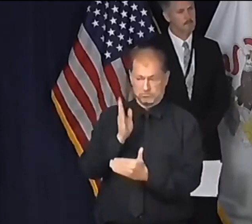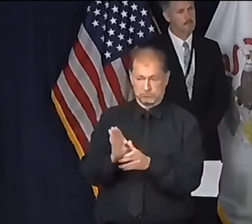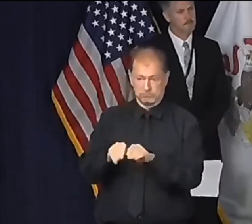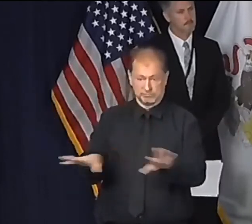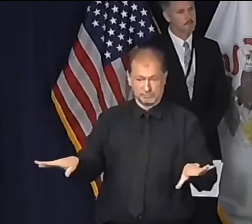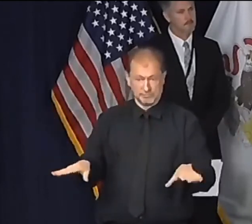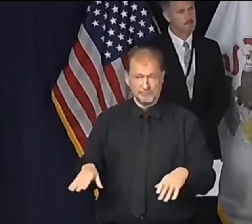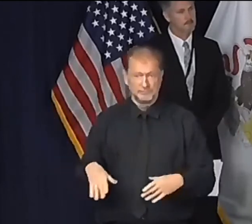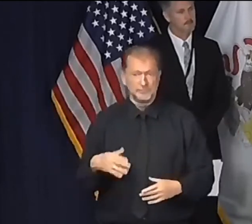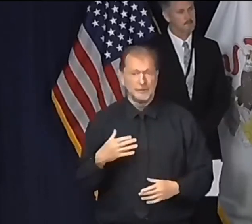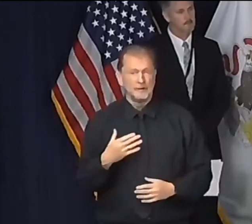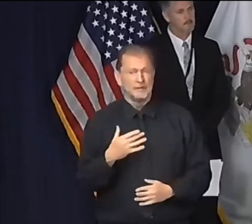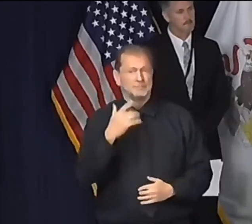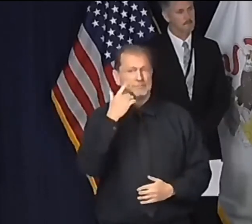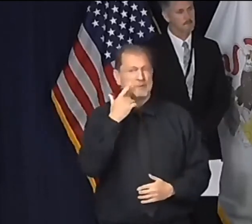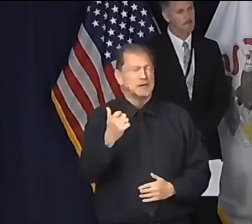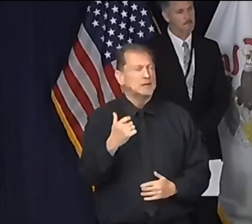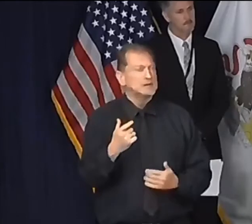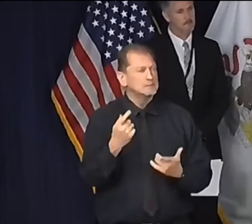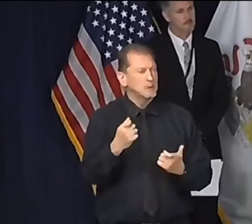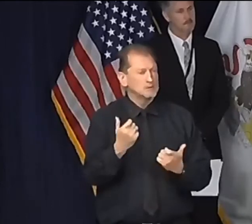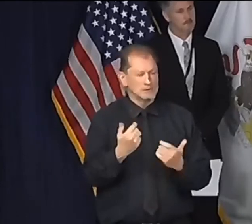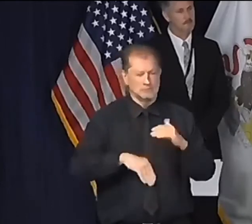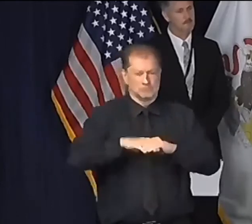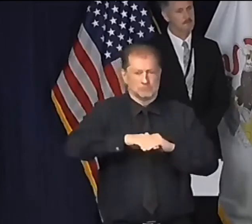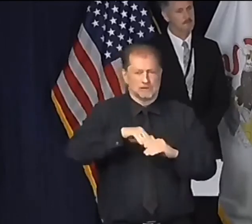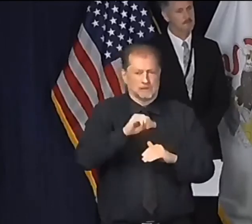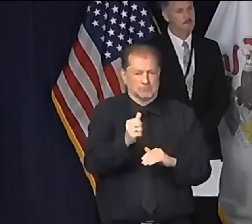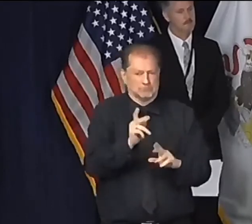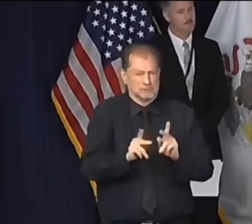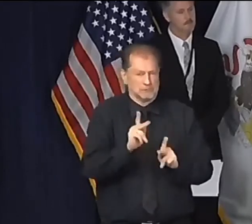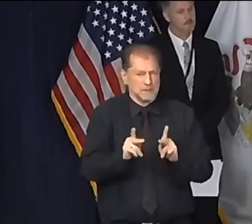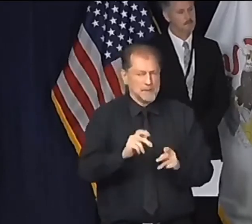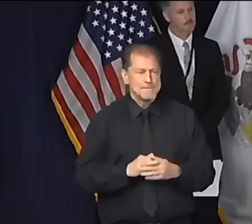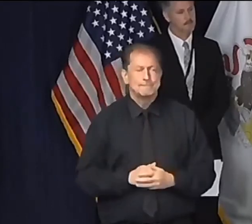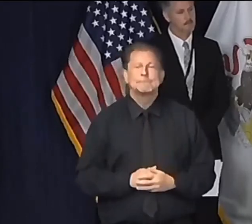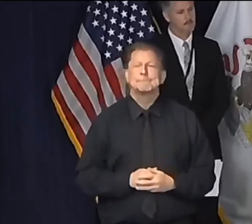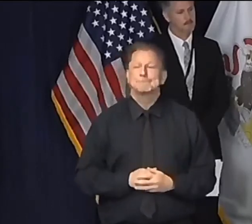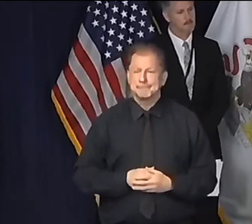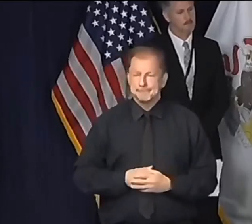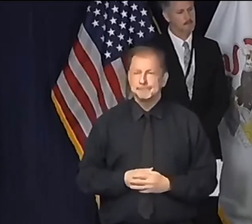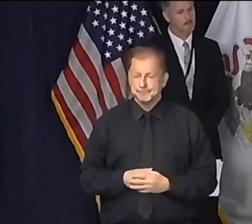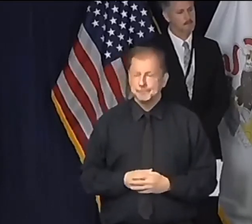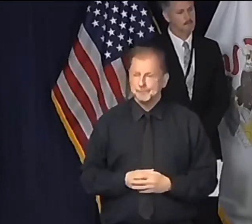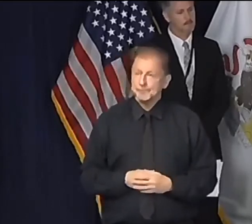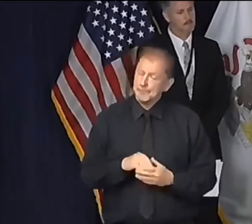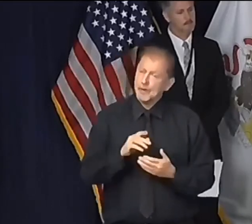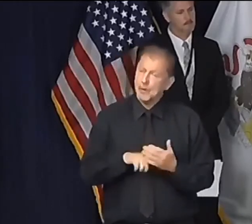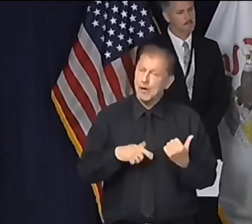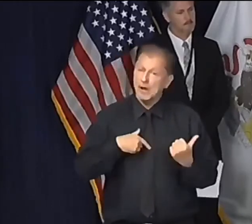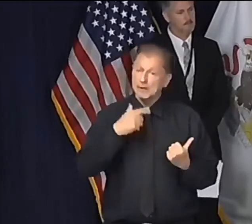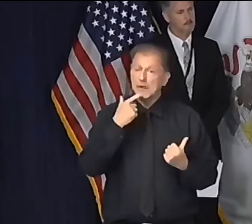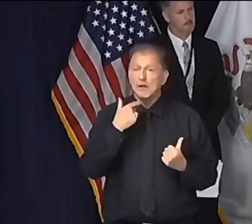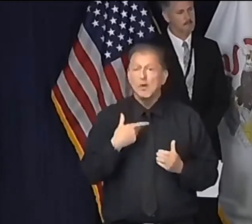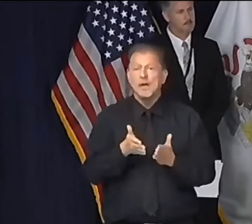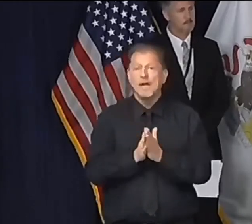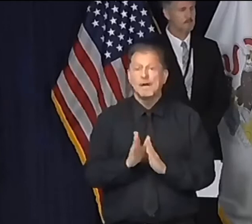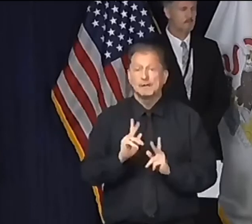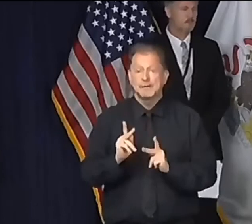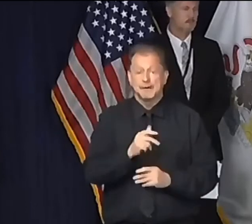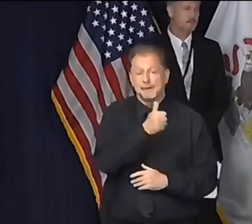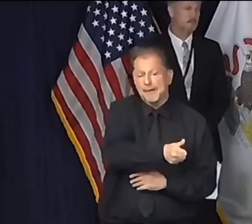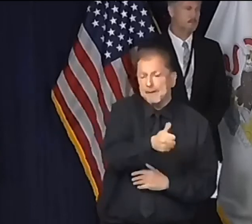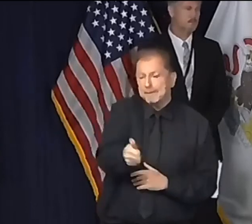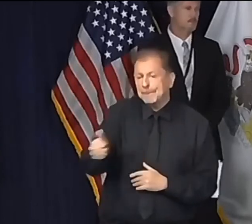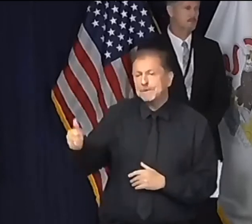than the suggested 10 people that are in attendance? Look, as I've suggested, you know, we are asking people to do the right